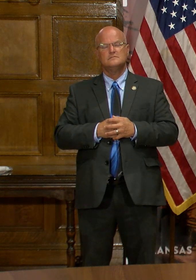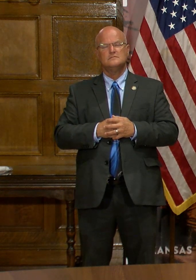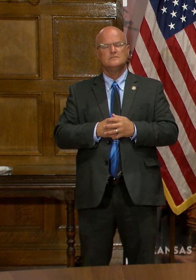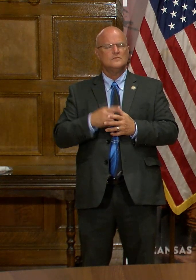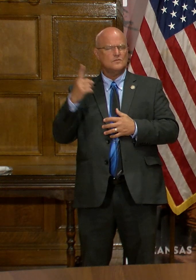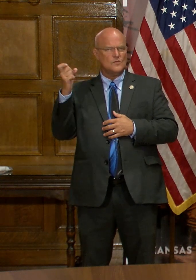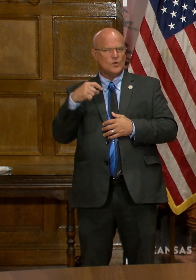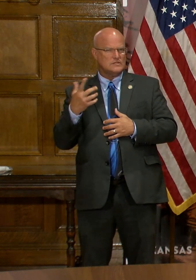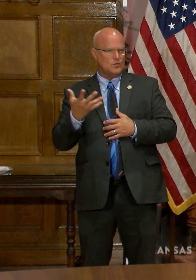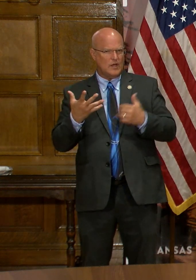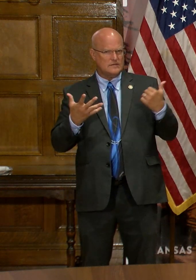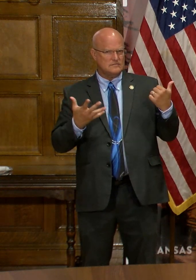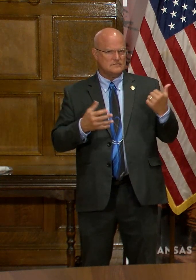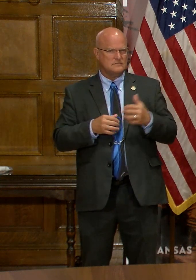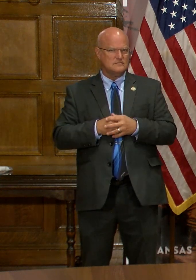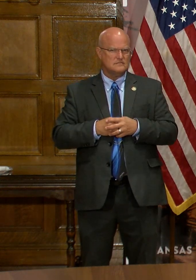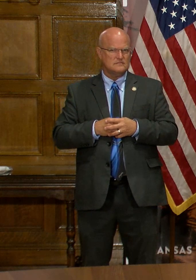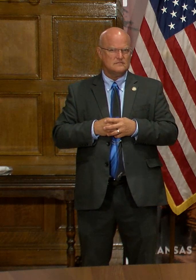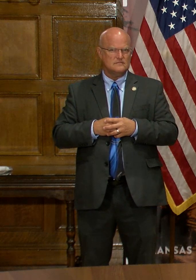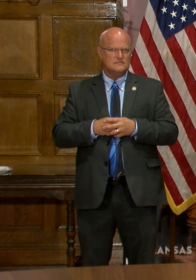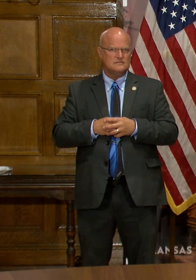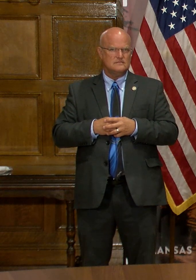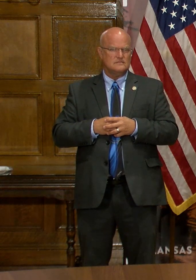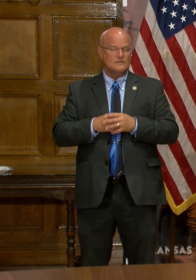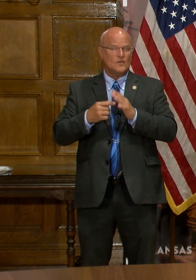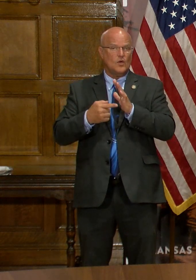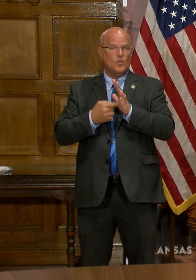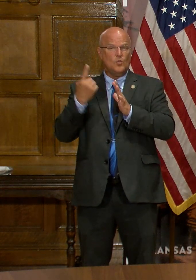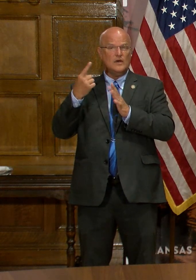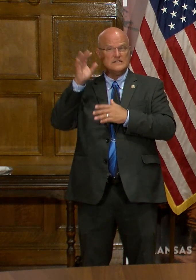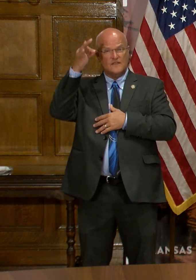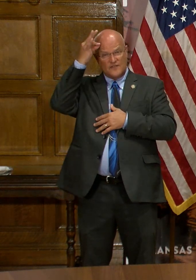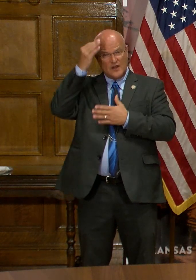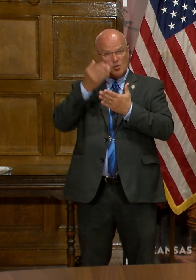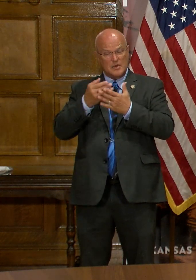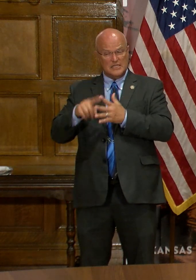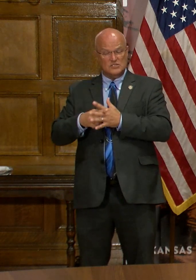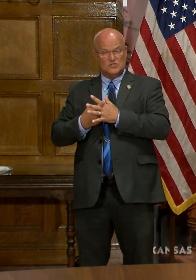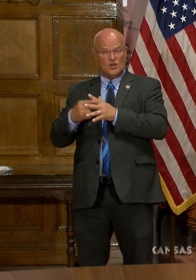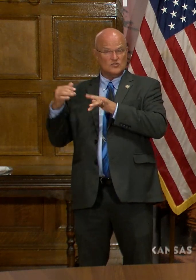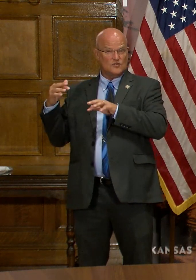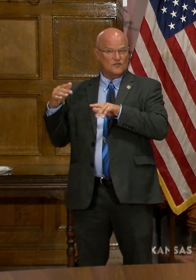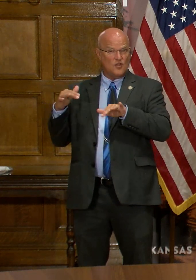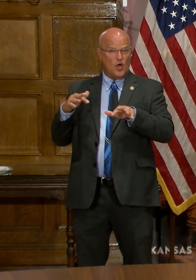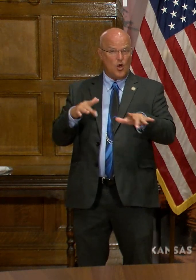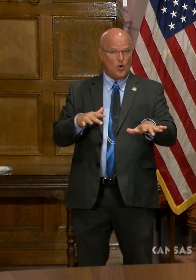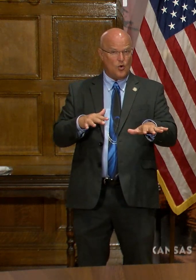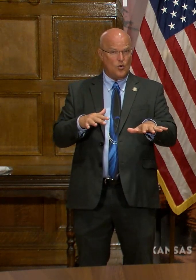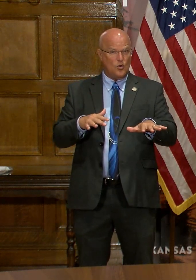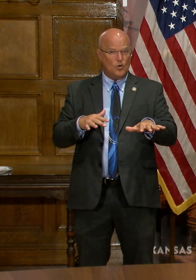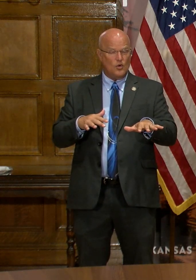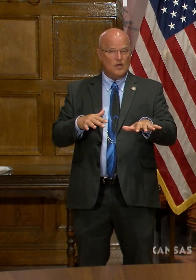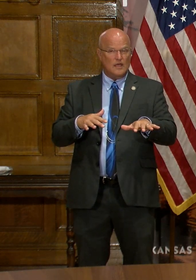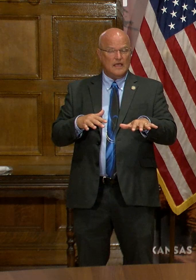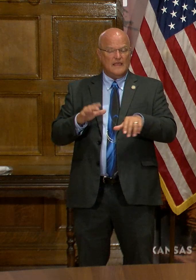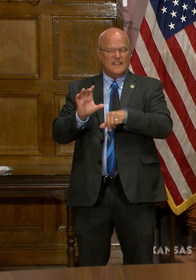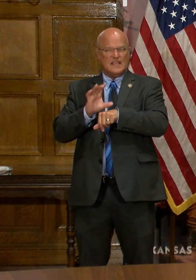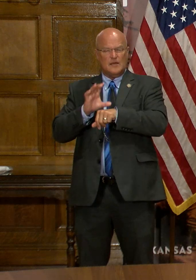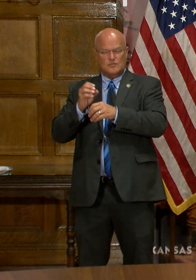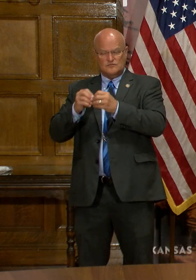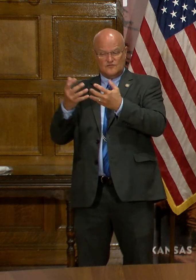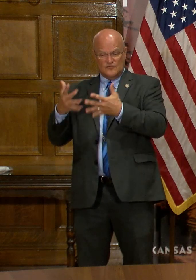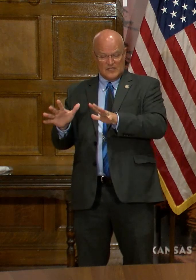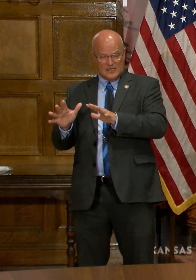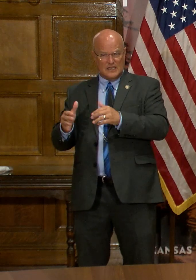So what's your question? Once the federal money starts to flow, once the computer glitches get fixed, how many